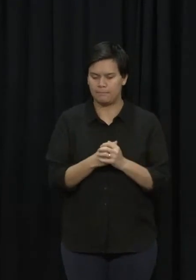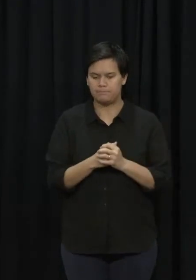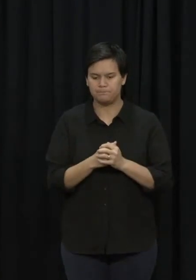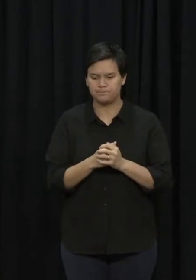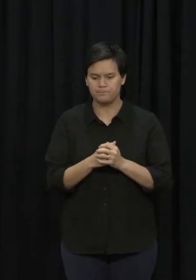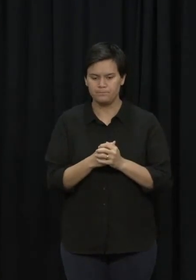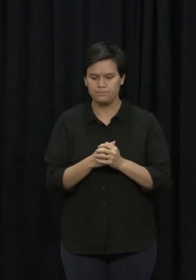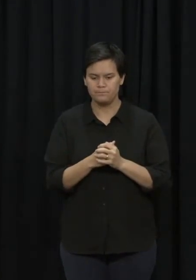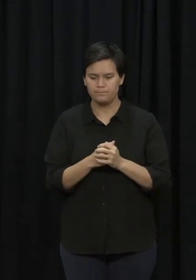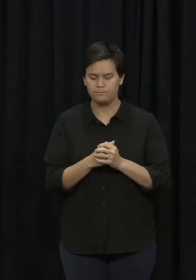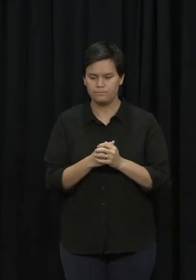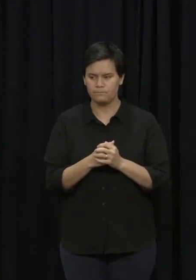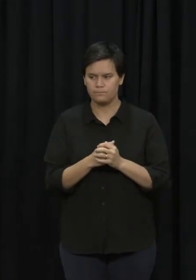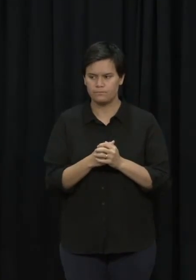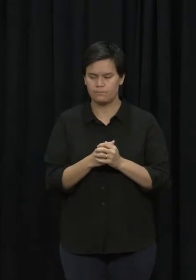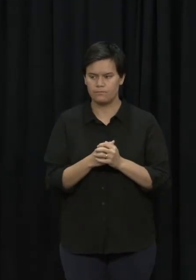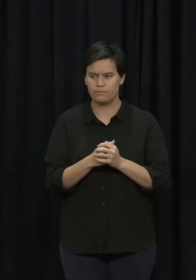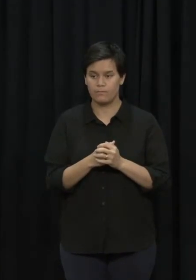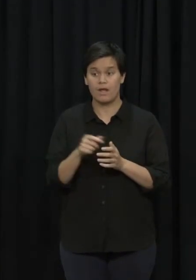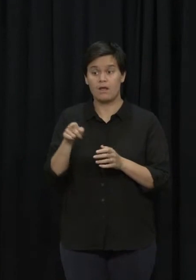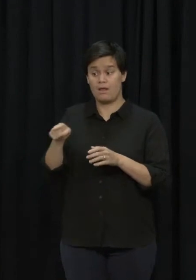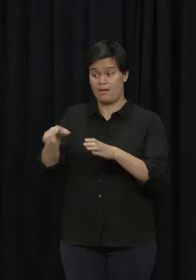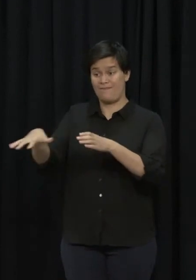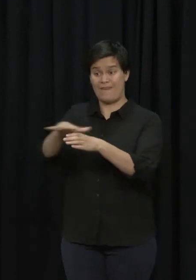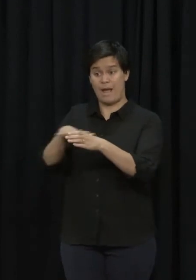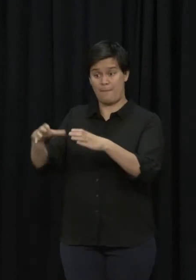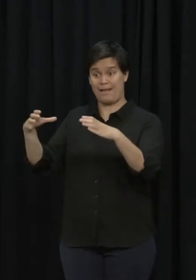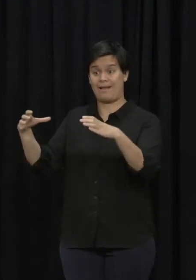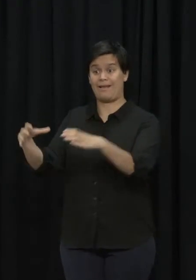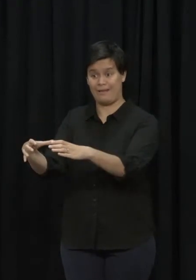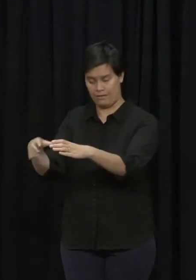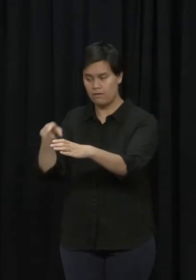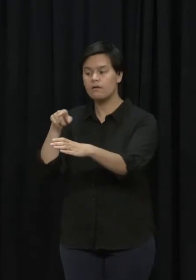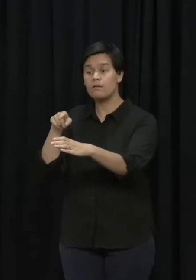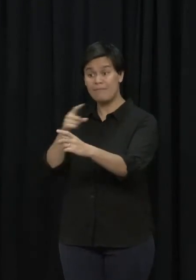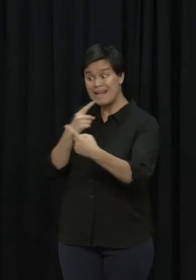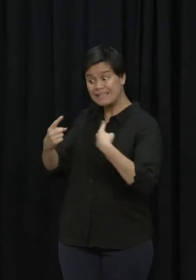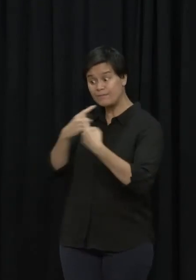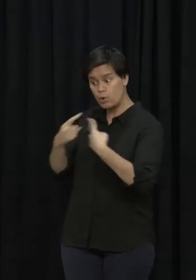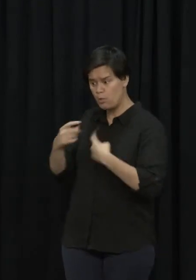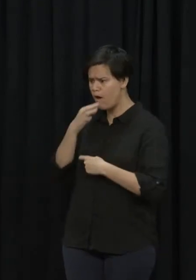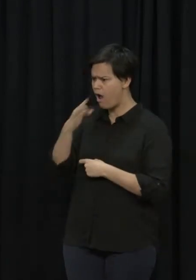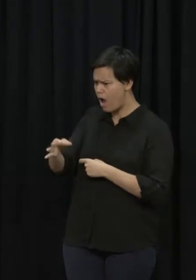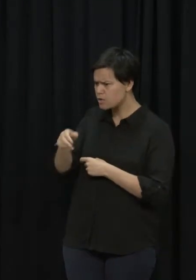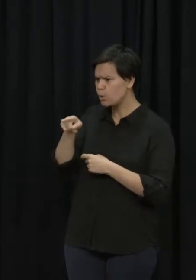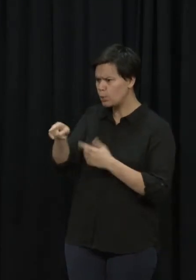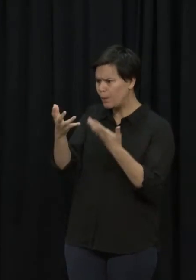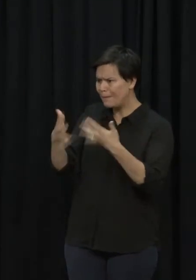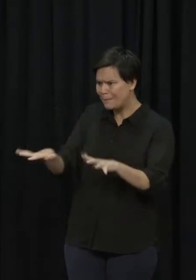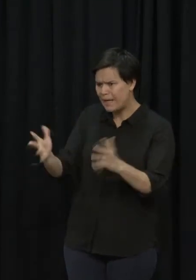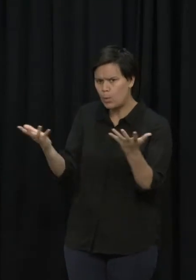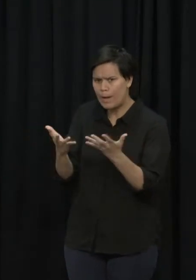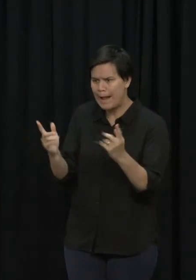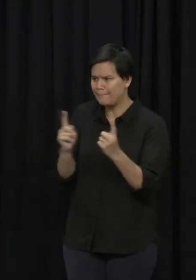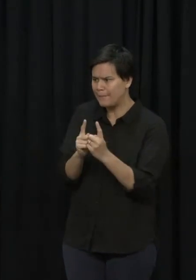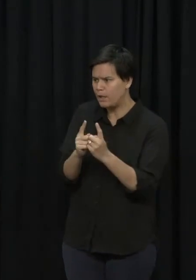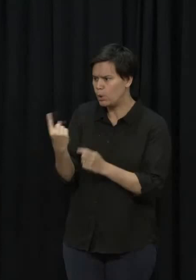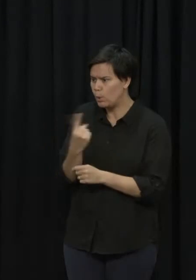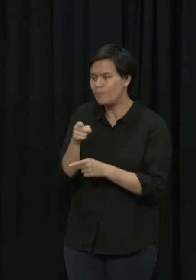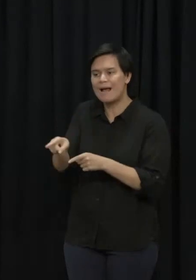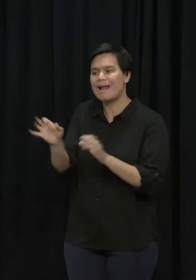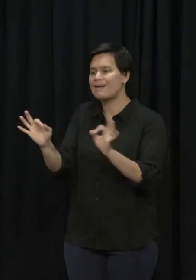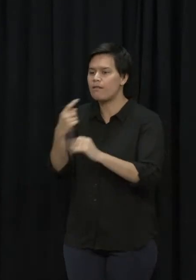tested positive. They were interviewed but did not disclose the contact with this follow-up family. Did the Cabinet not decide to go with any